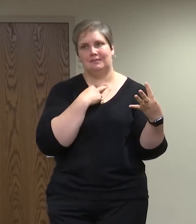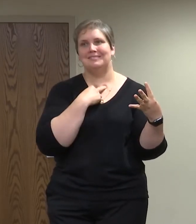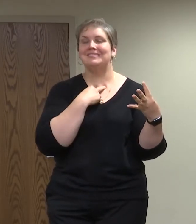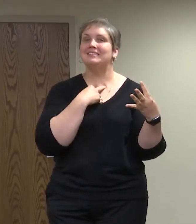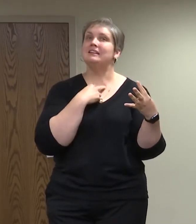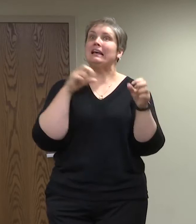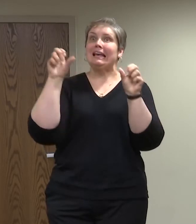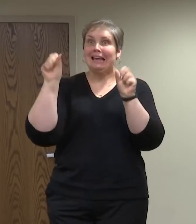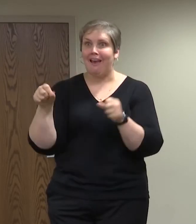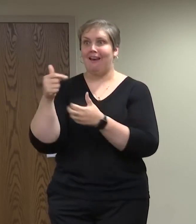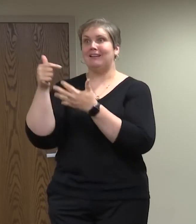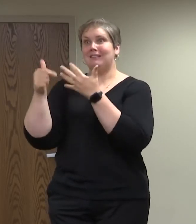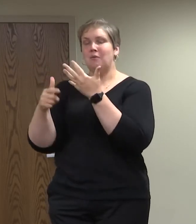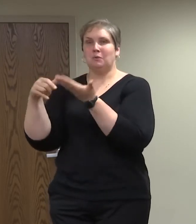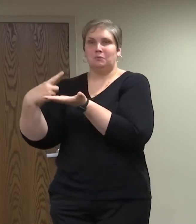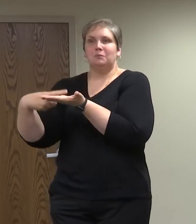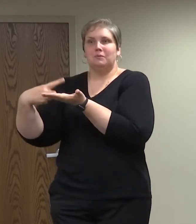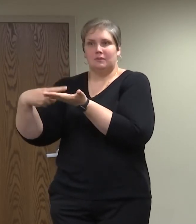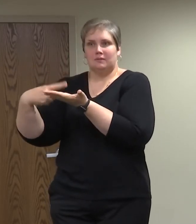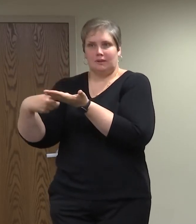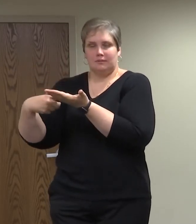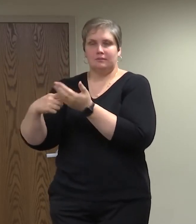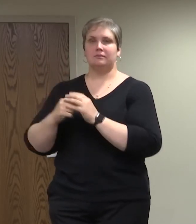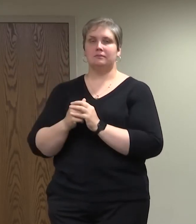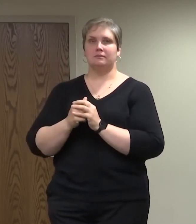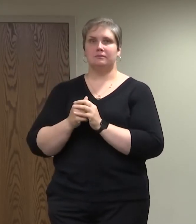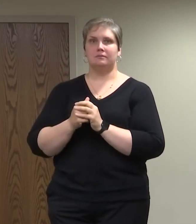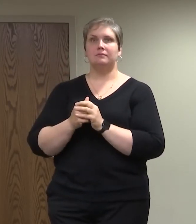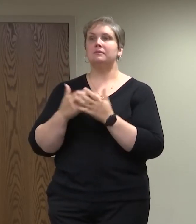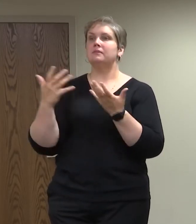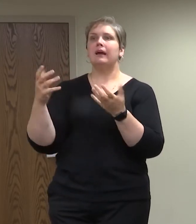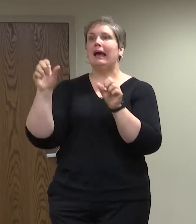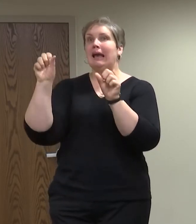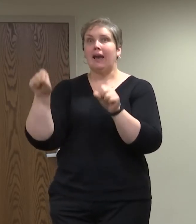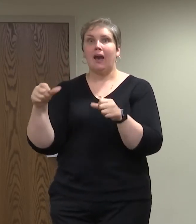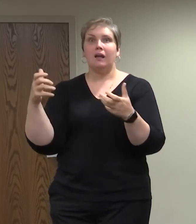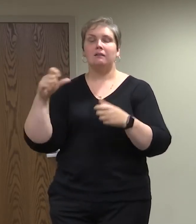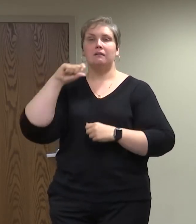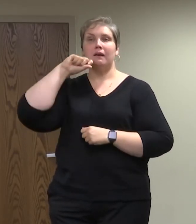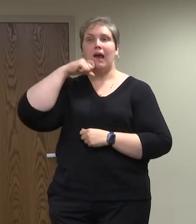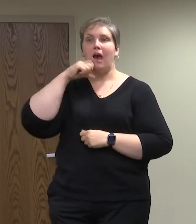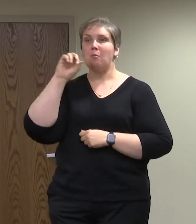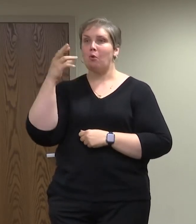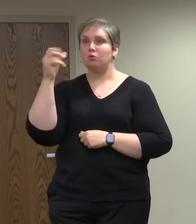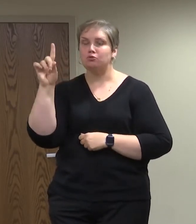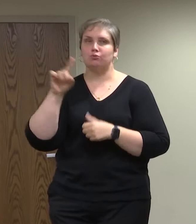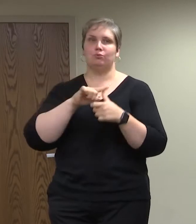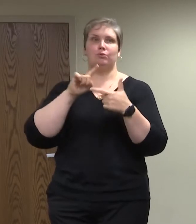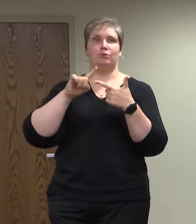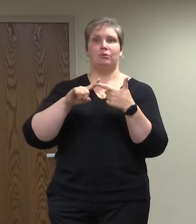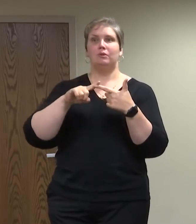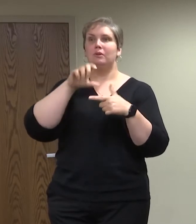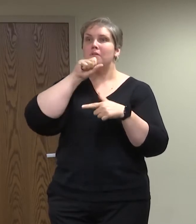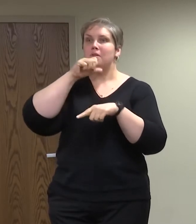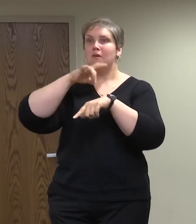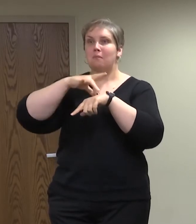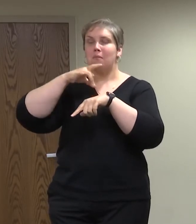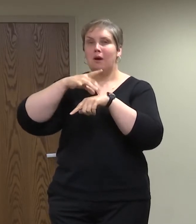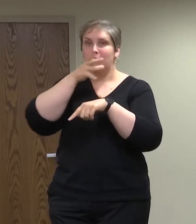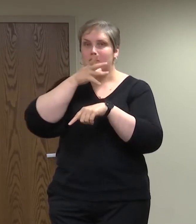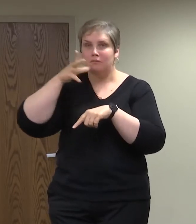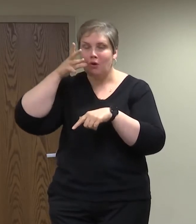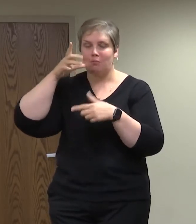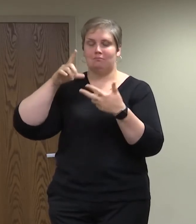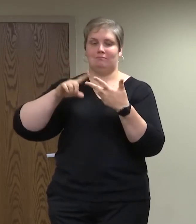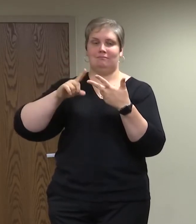during a pandemic. So right now we're working on guidance related to the apple orchards, pumpkin farms, and festivals that are coming up that make